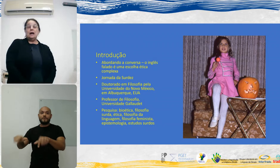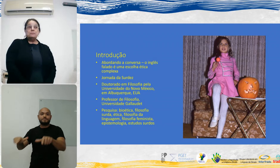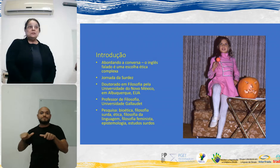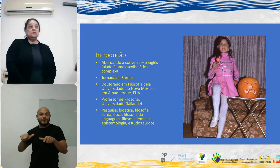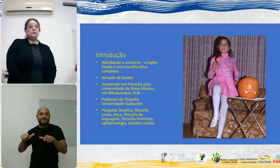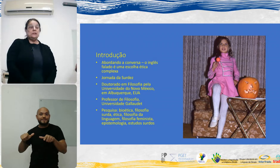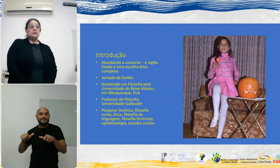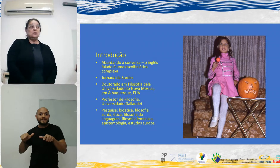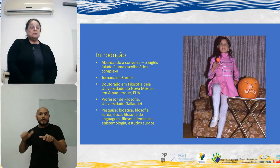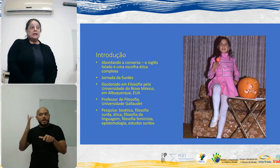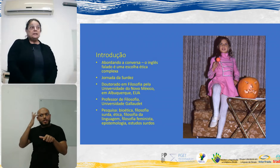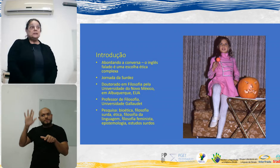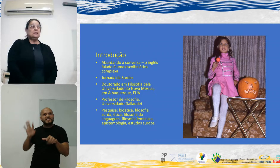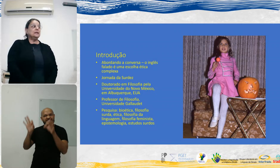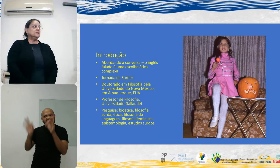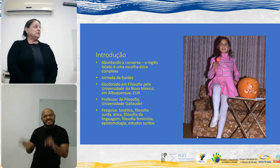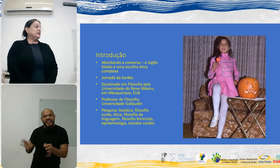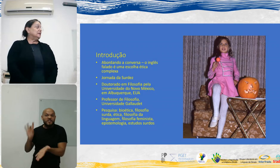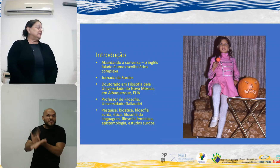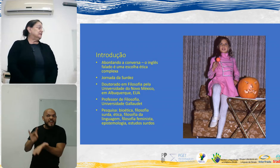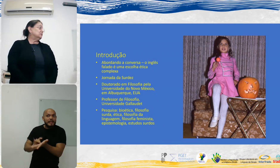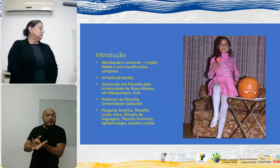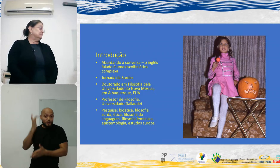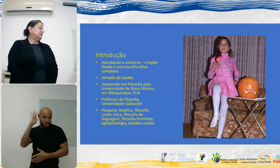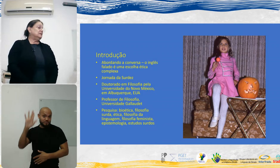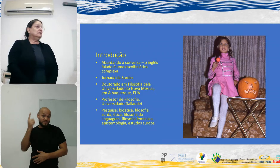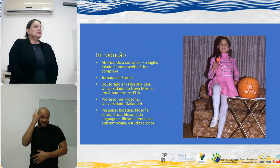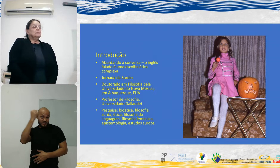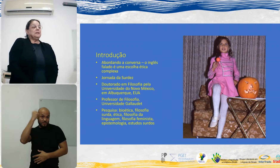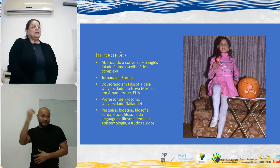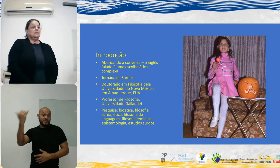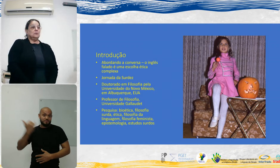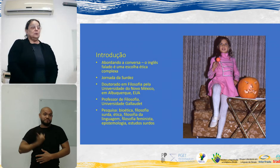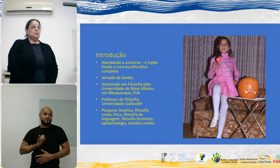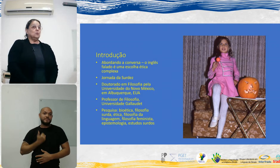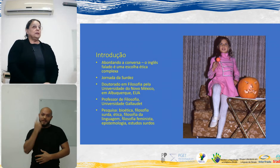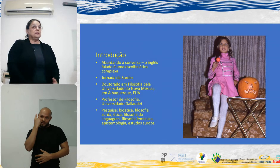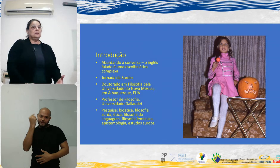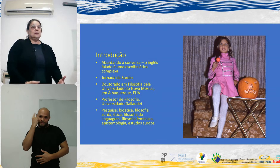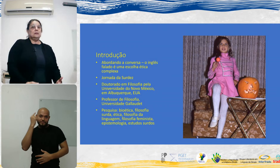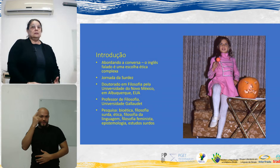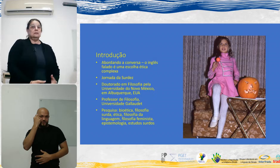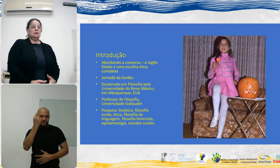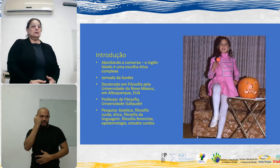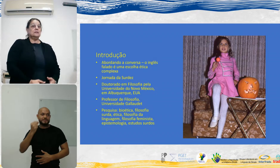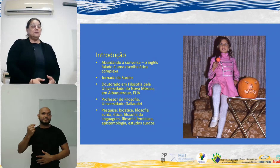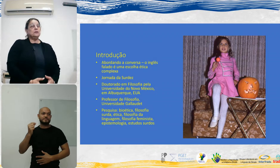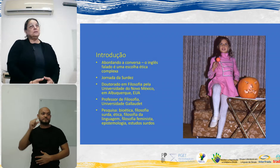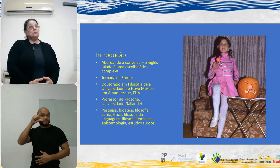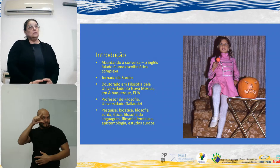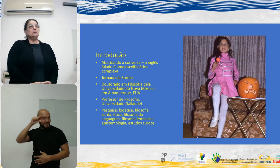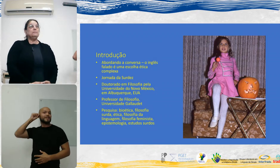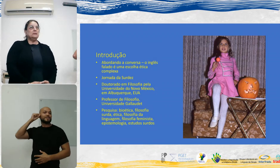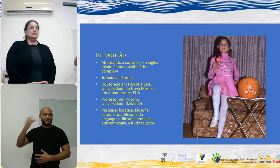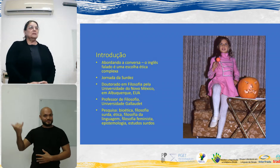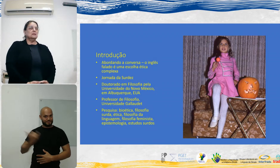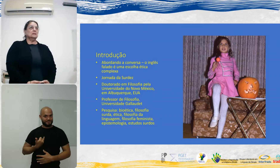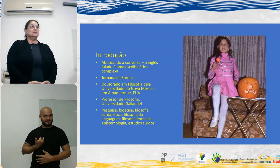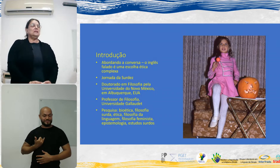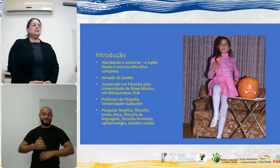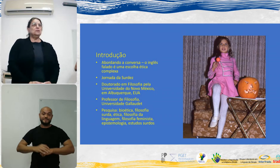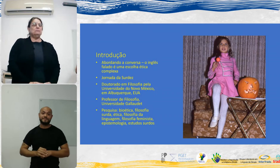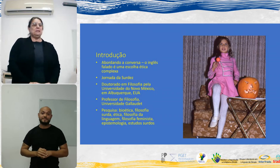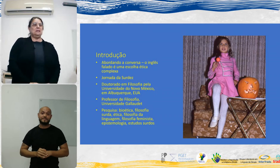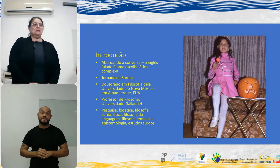is absolutely correct. That's what Gallaudet told me, but I don't know what, as far as Europe and